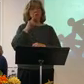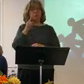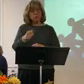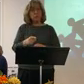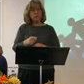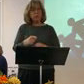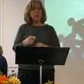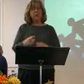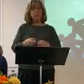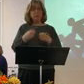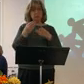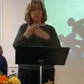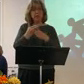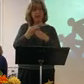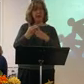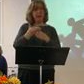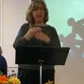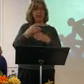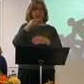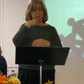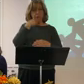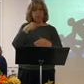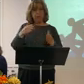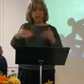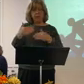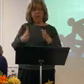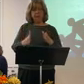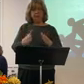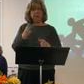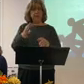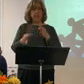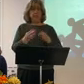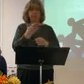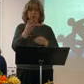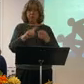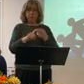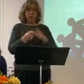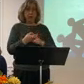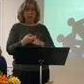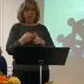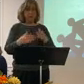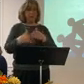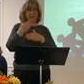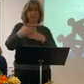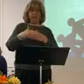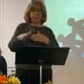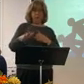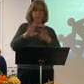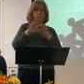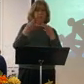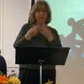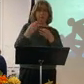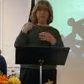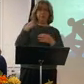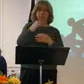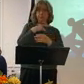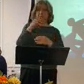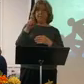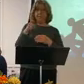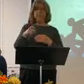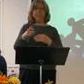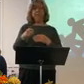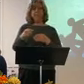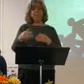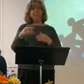neighbor who needs a box, let's get a box for your neighbor. You got a coworker or a laid off coworker who needs a box, let's get a box for everybody. And